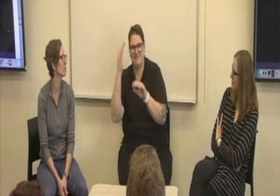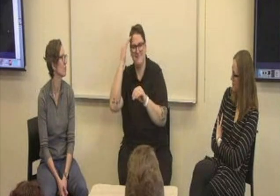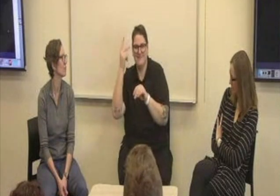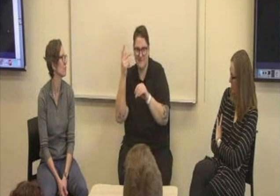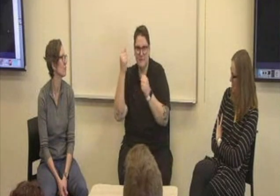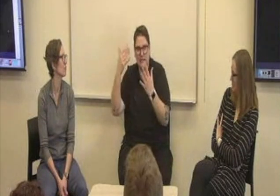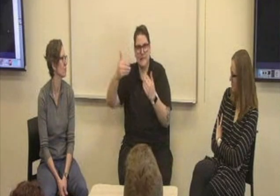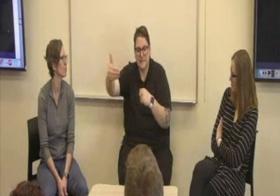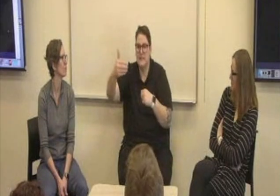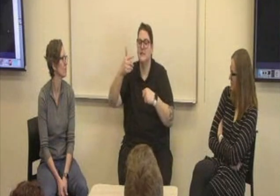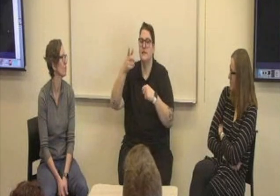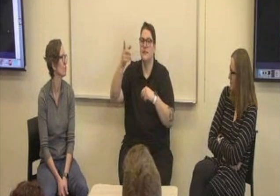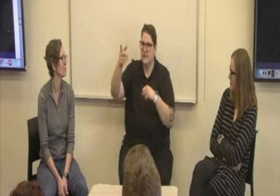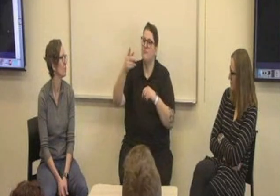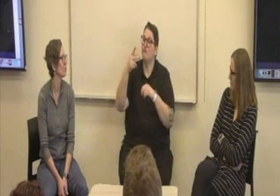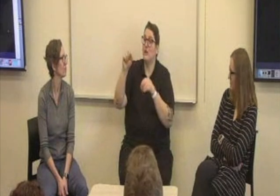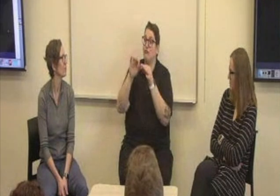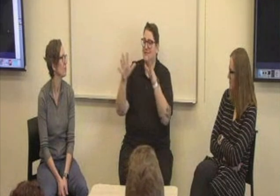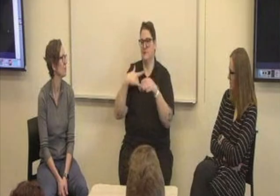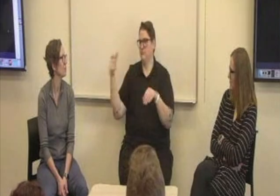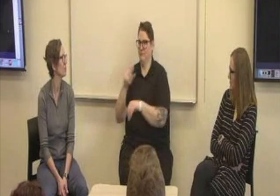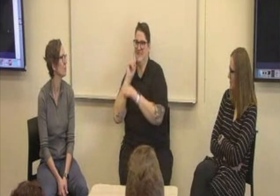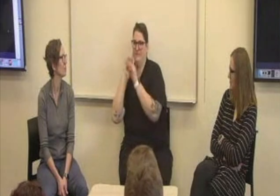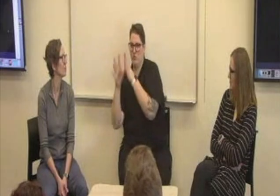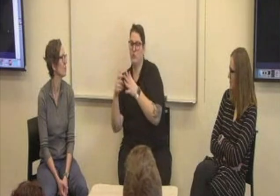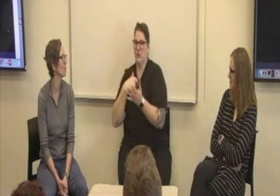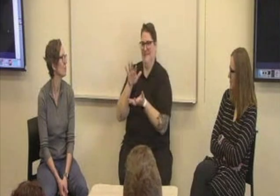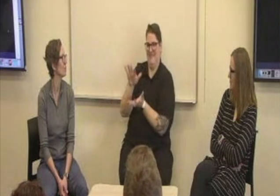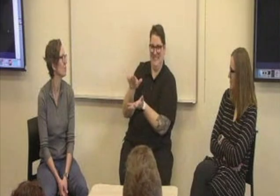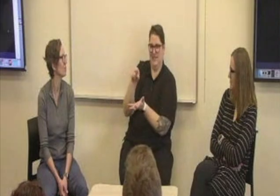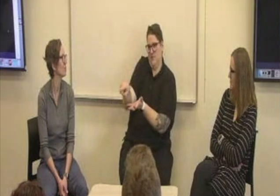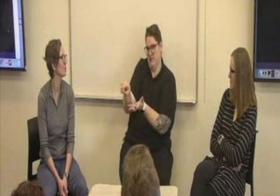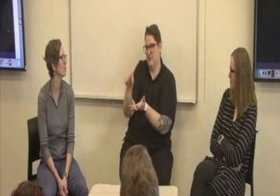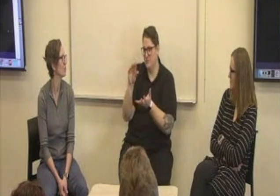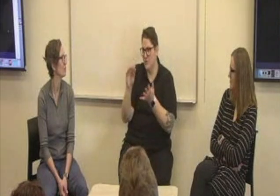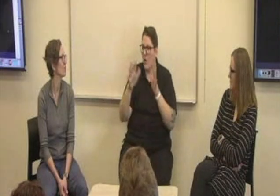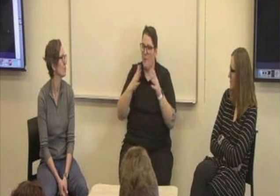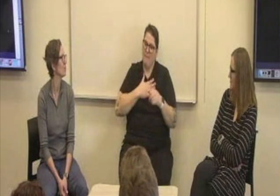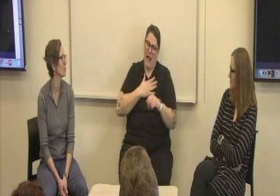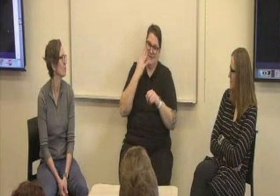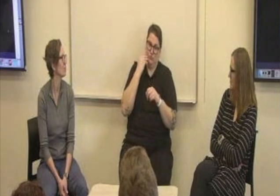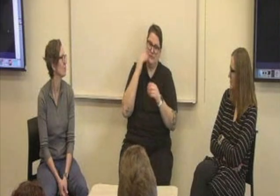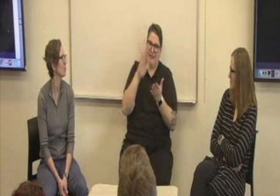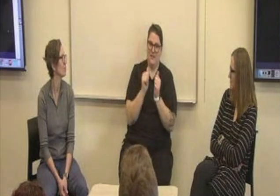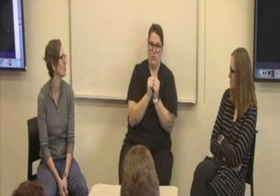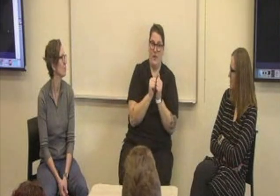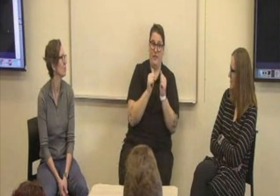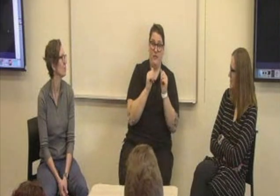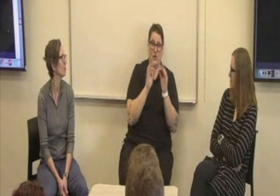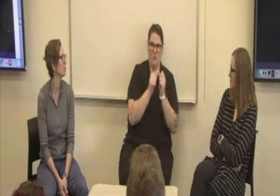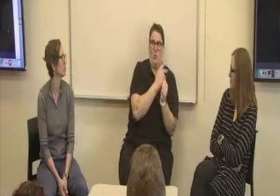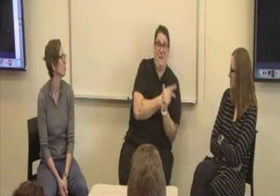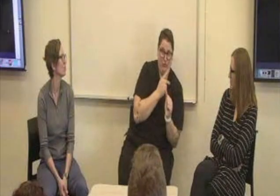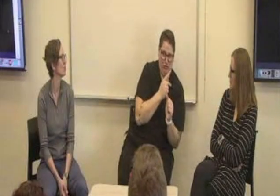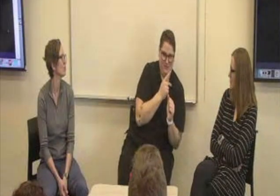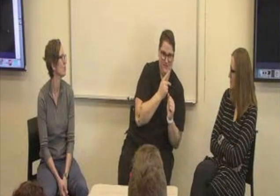research, all that information was going out every day. And so U of R would typically hire a deaf interpreter whom